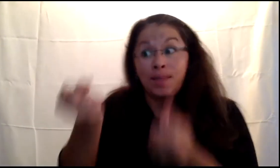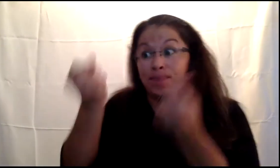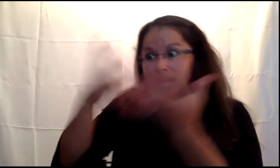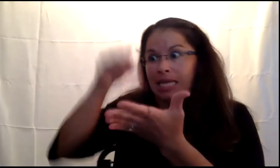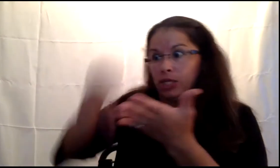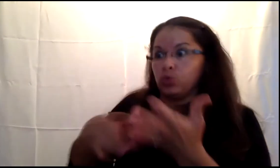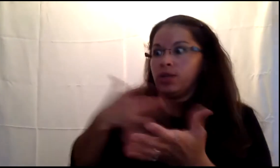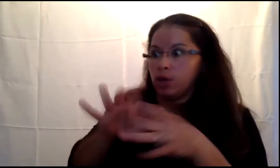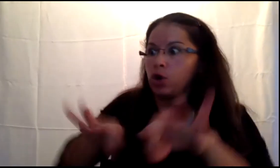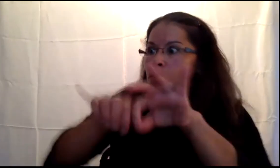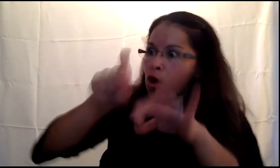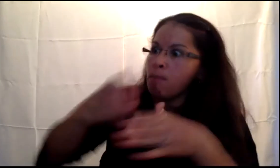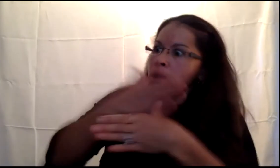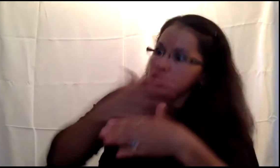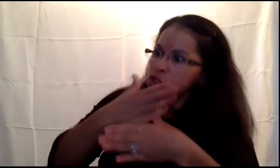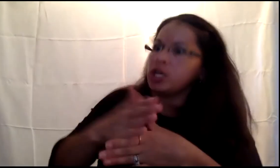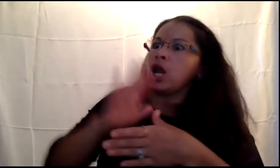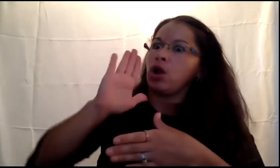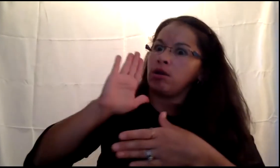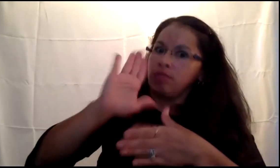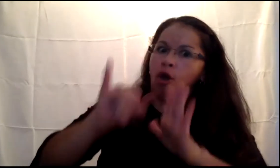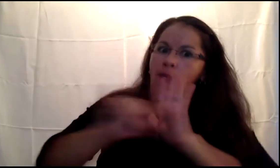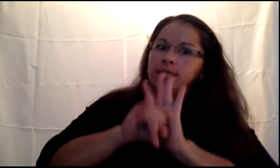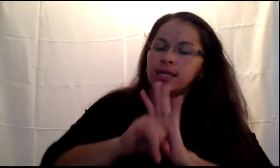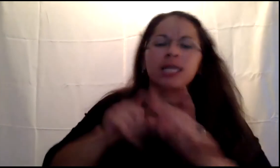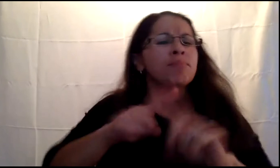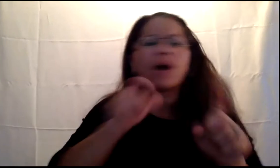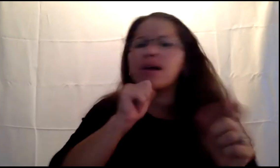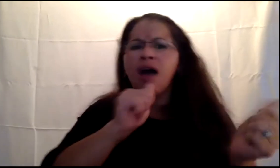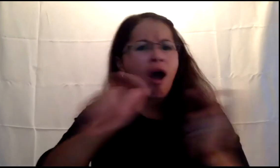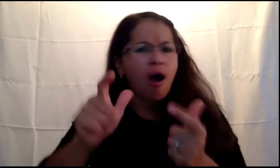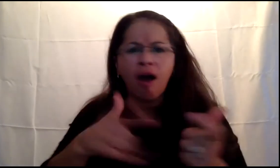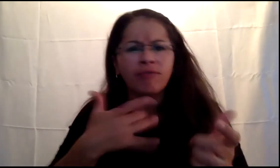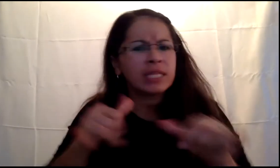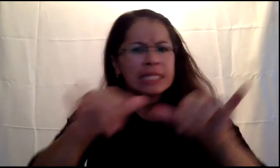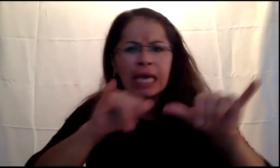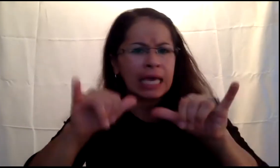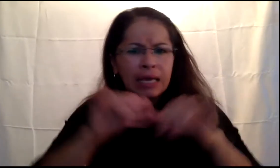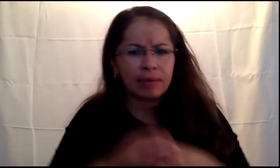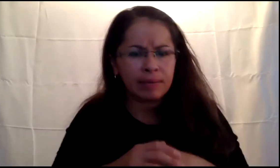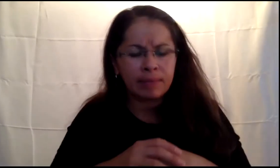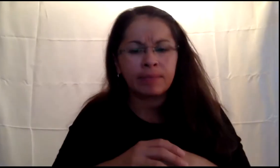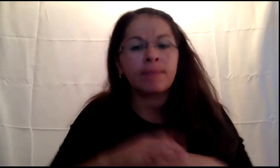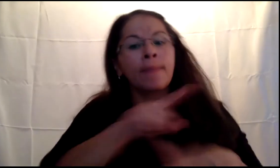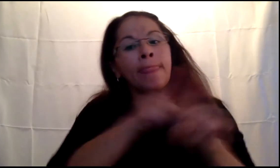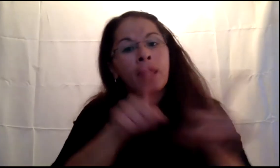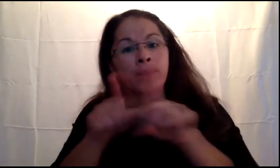all of them want to. And I also want to say something just about for students who come from mixed